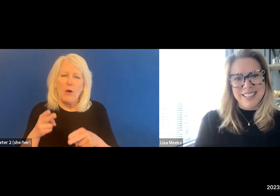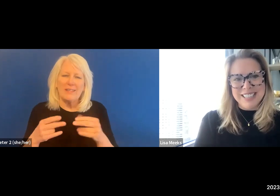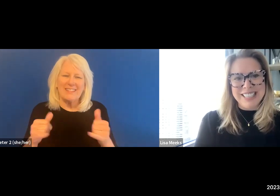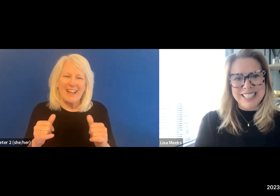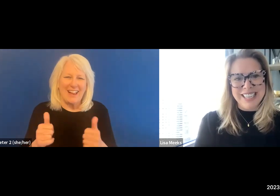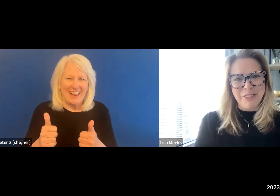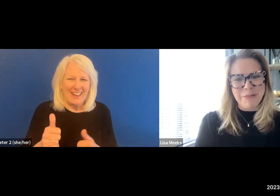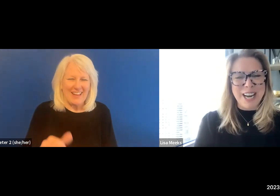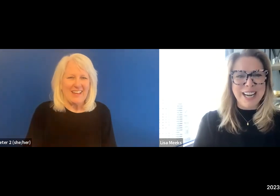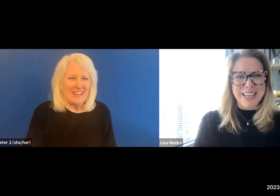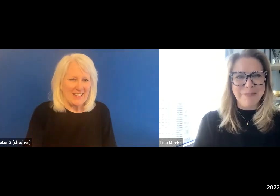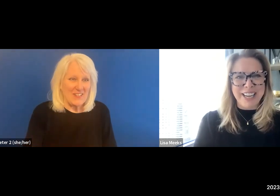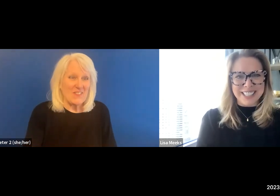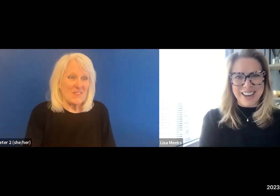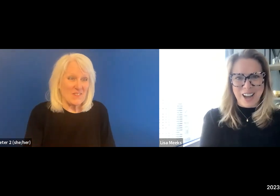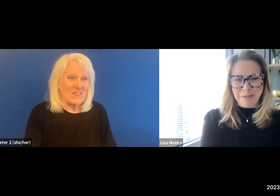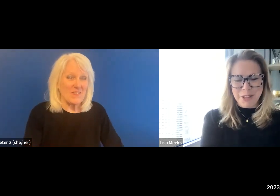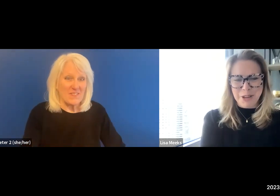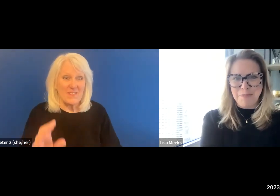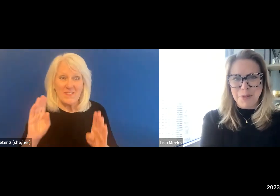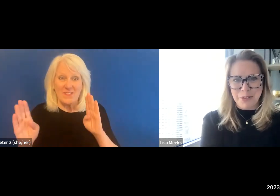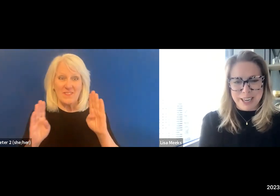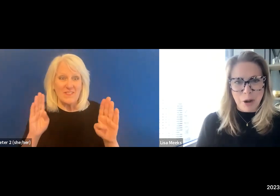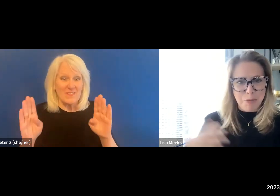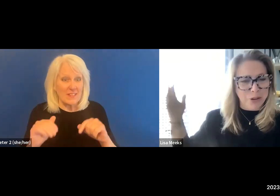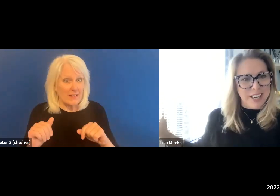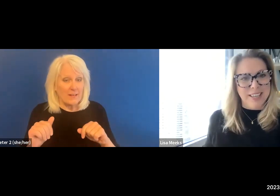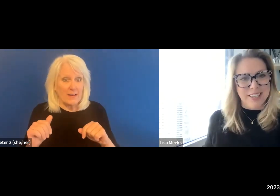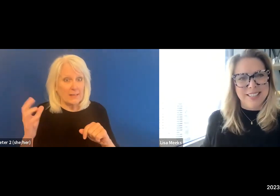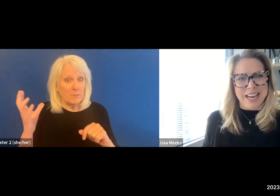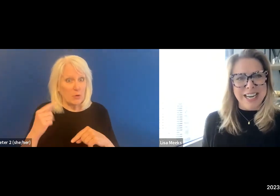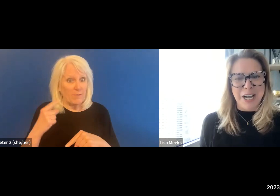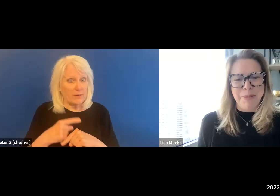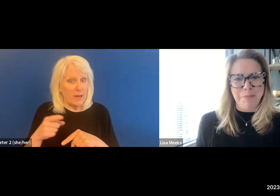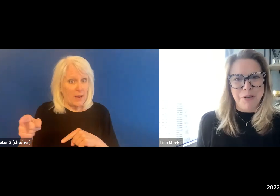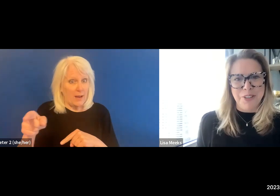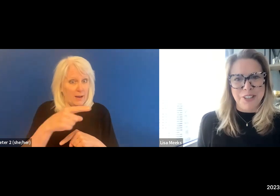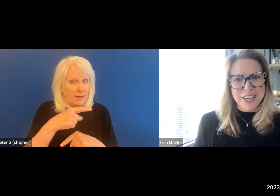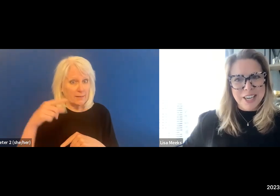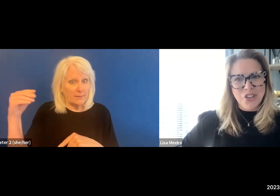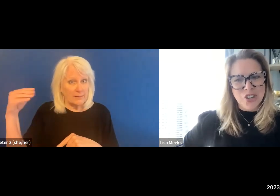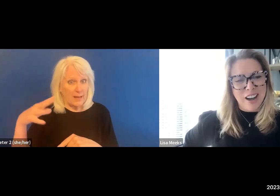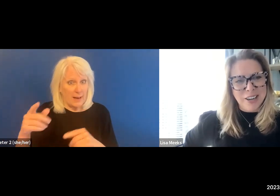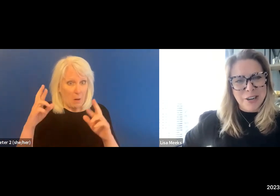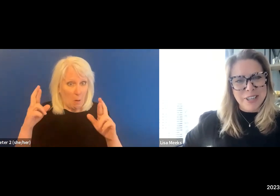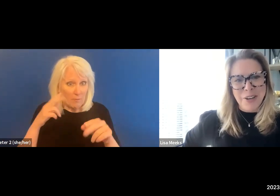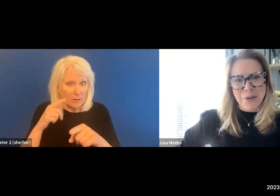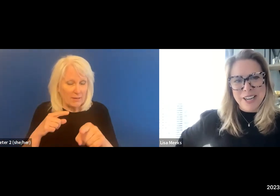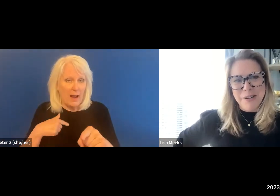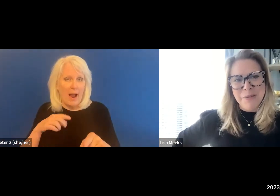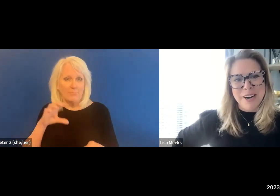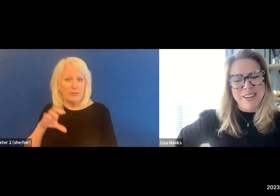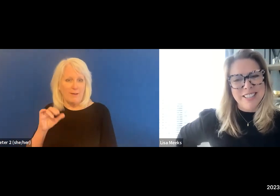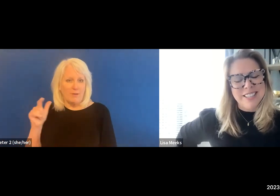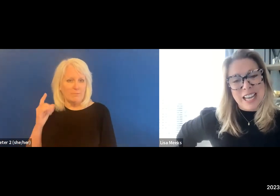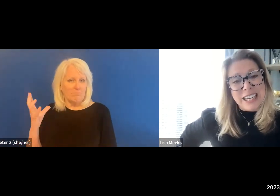Wonderful. It's nice seeing everybody making time and their beautiful day. I hope your day is sunny. I'm in beautiful Chicago,